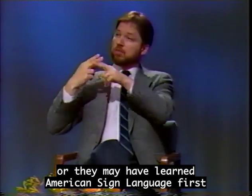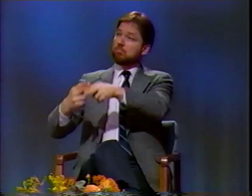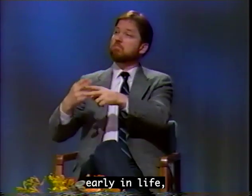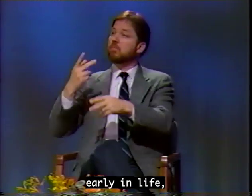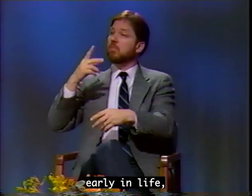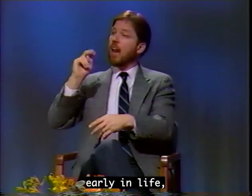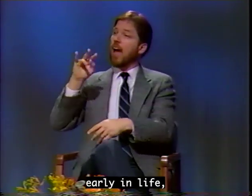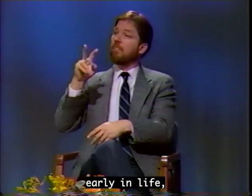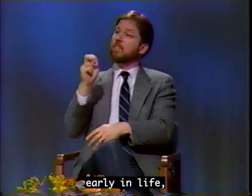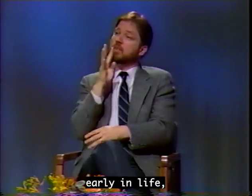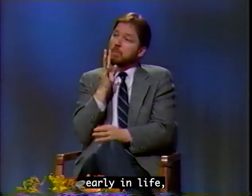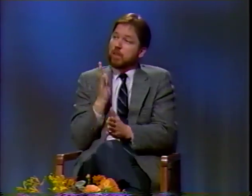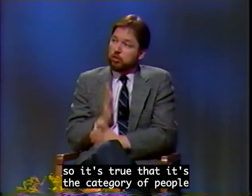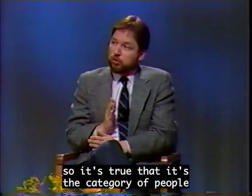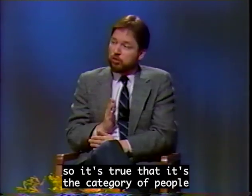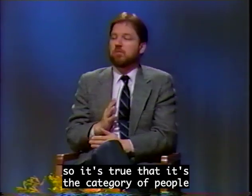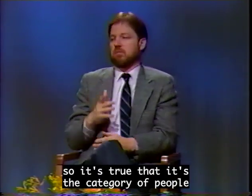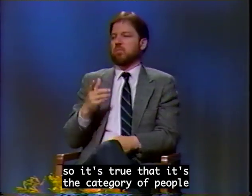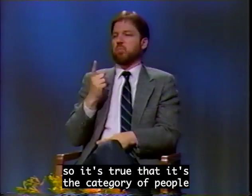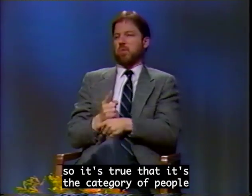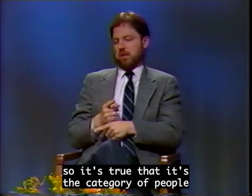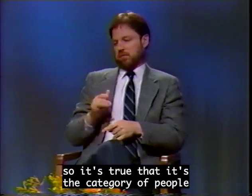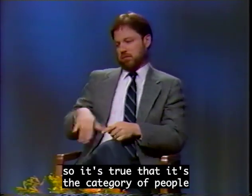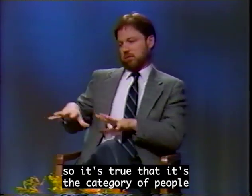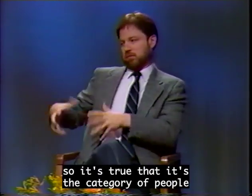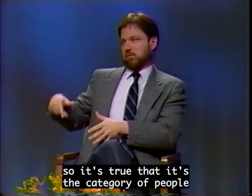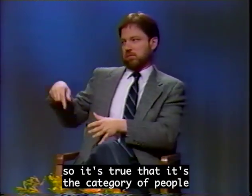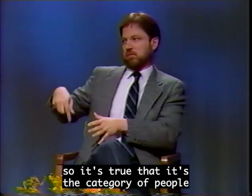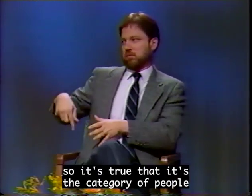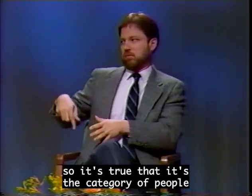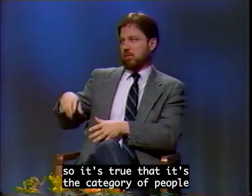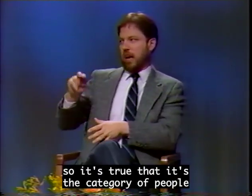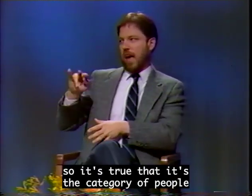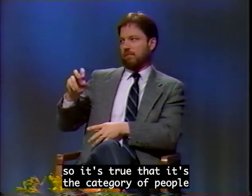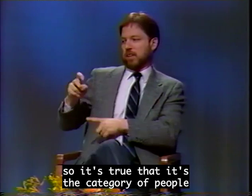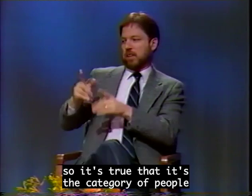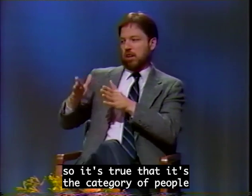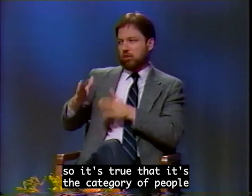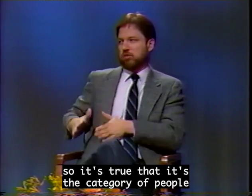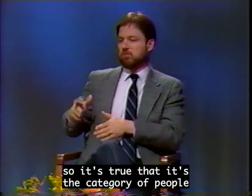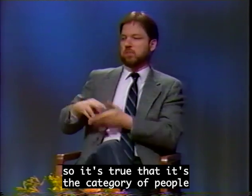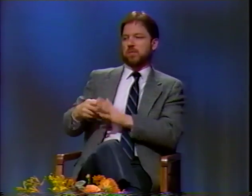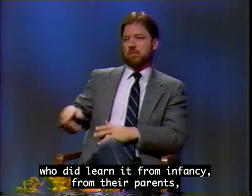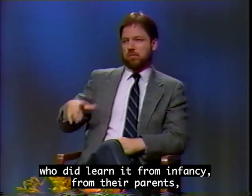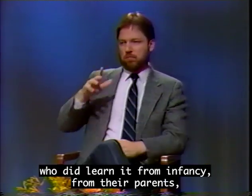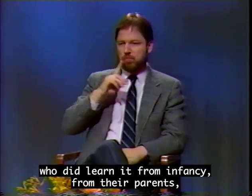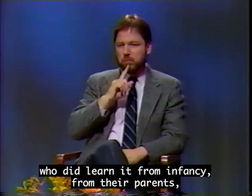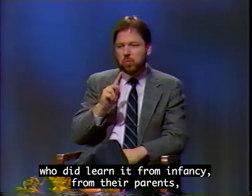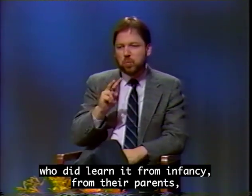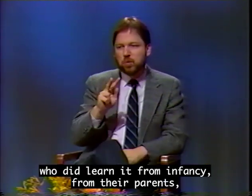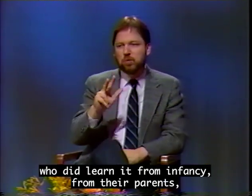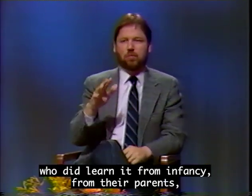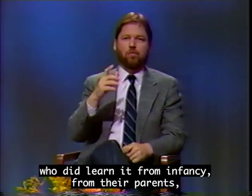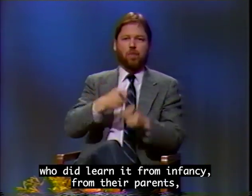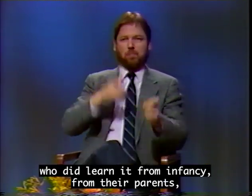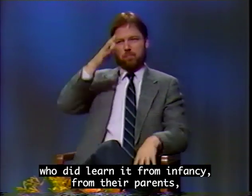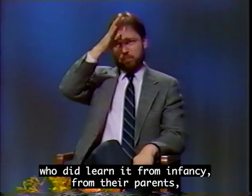first early in life. So it's true that it's the category of people who did learn it from